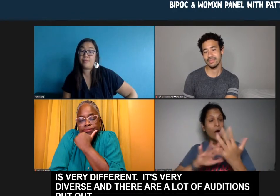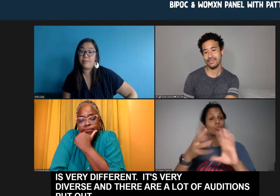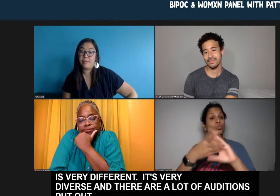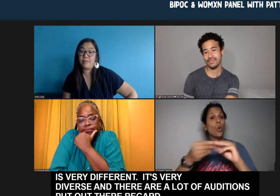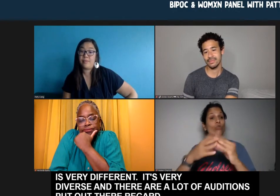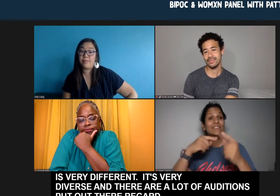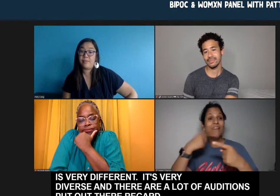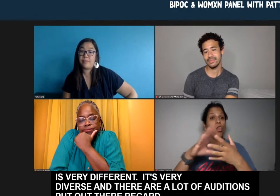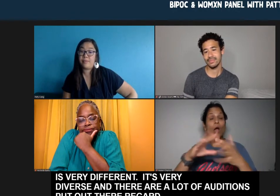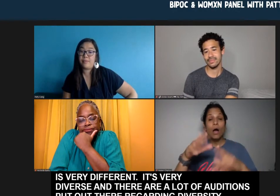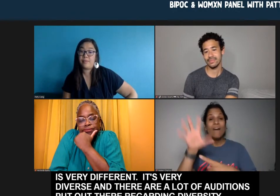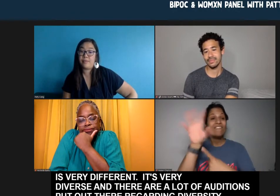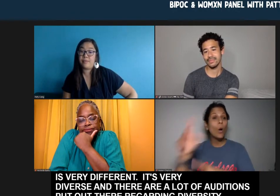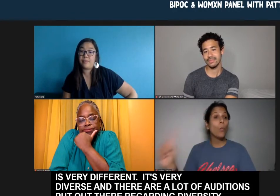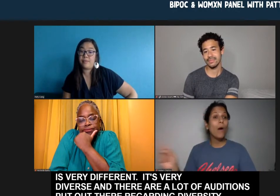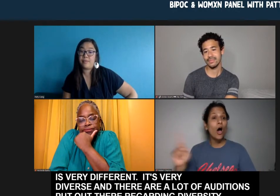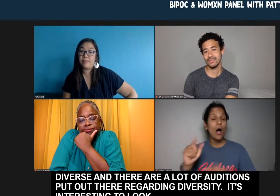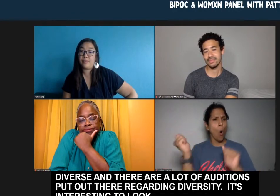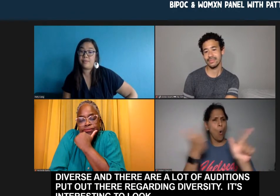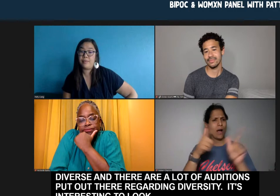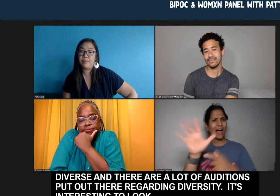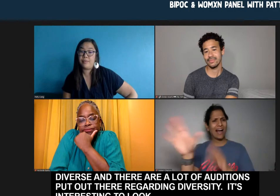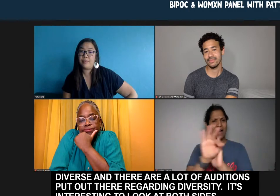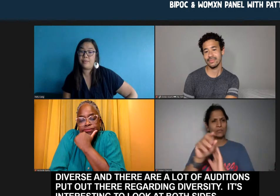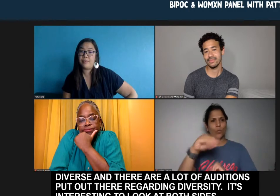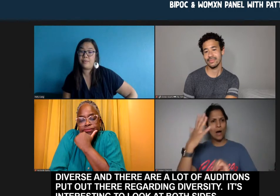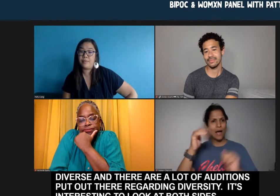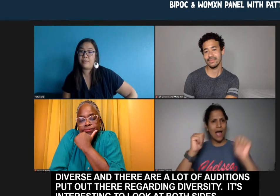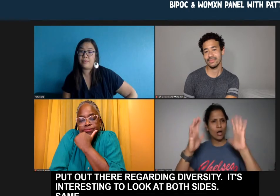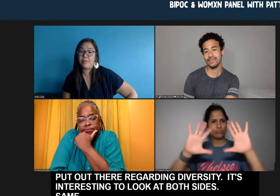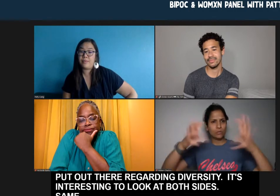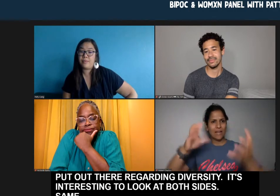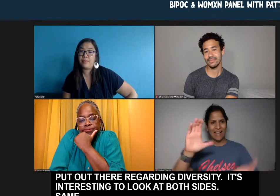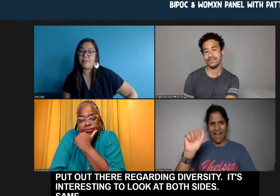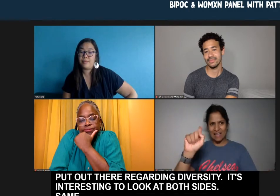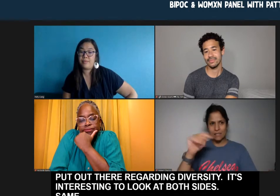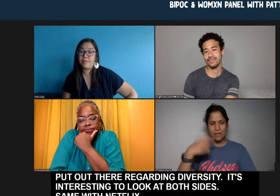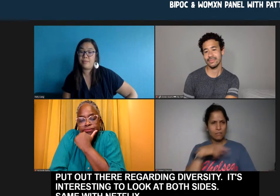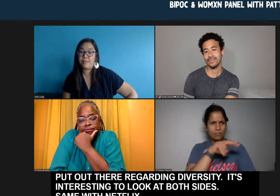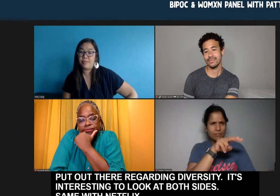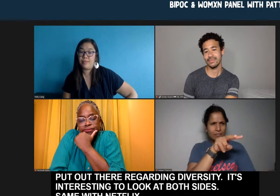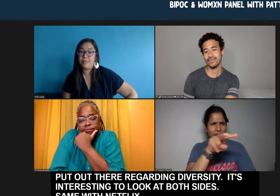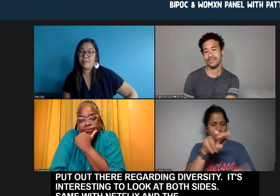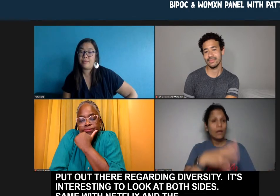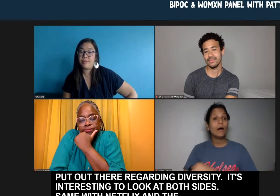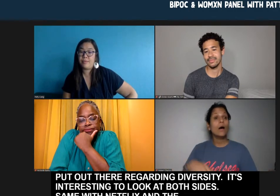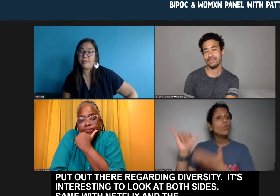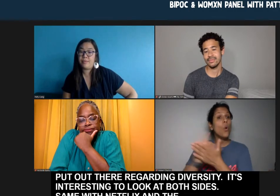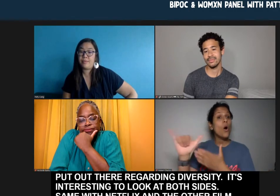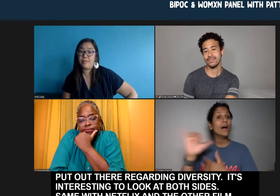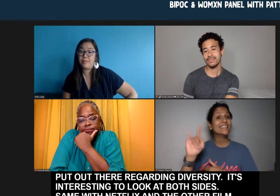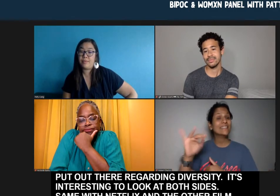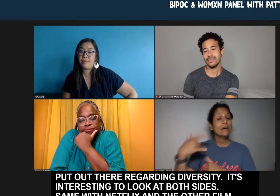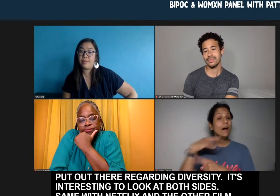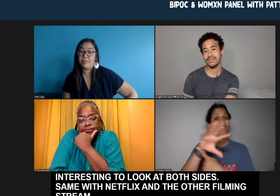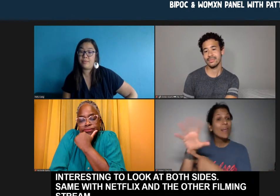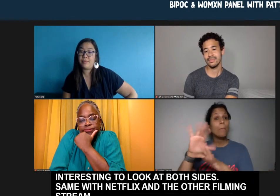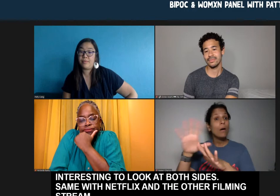with Netflix and the other film streaming industries. We can see that there's like white casts. Oh, and